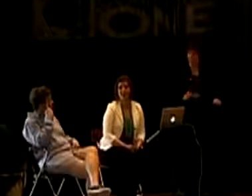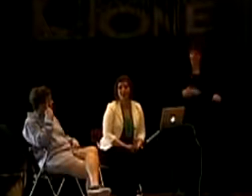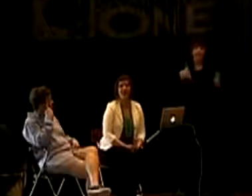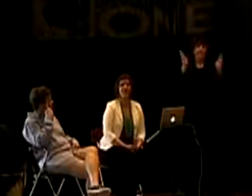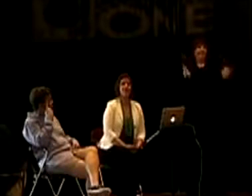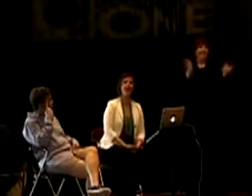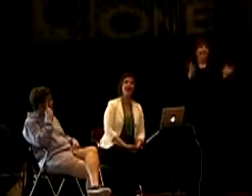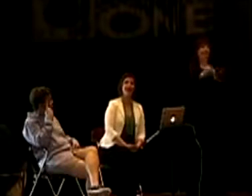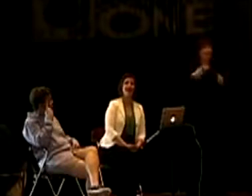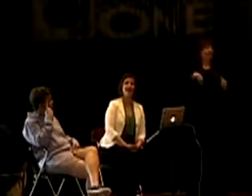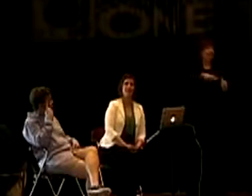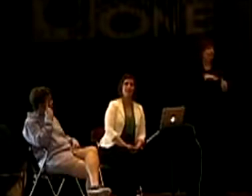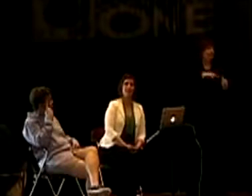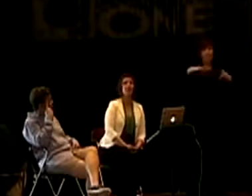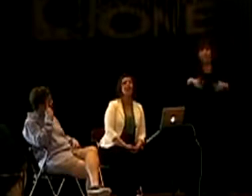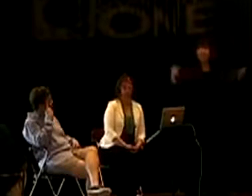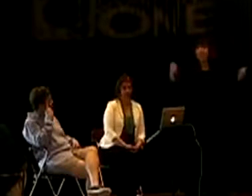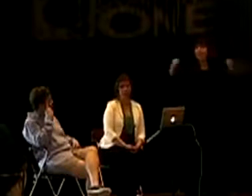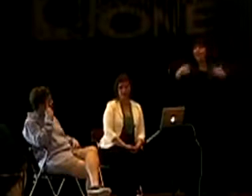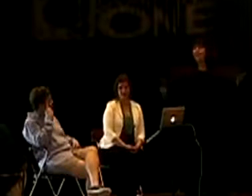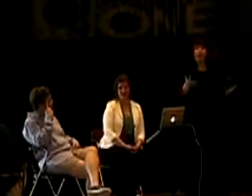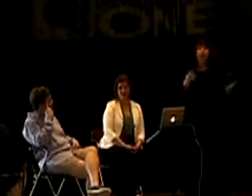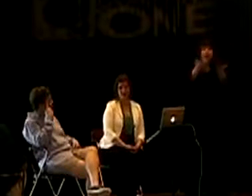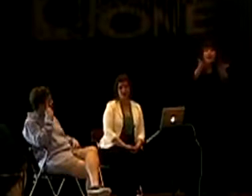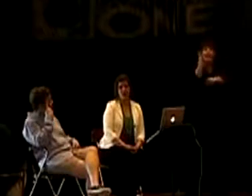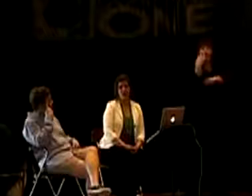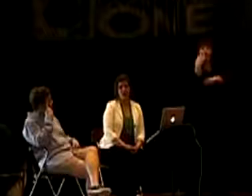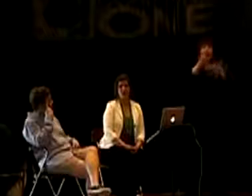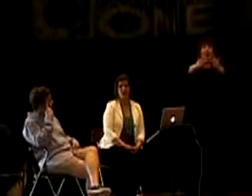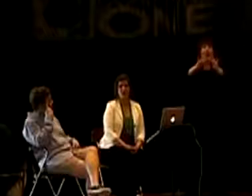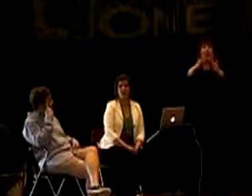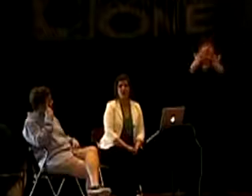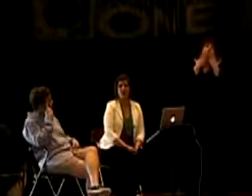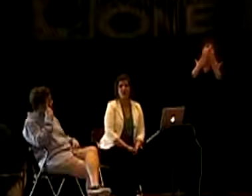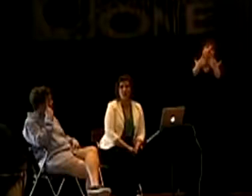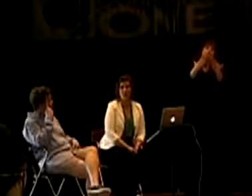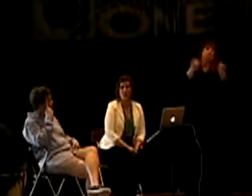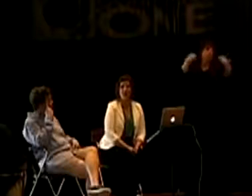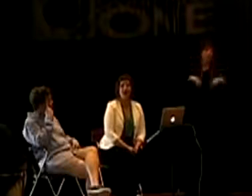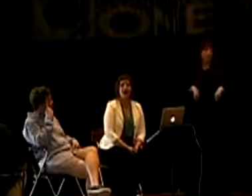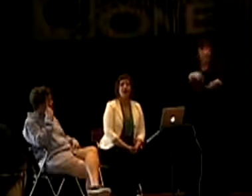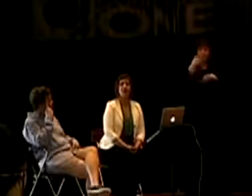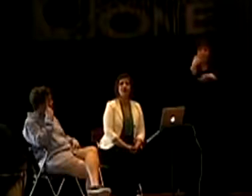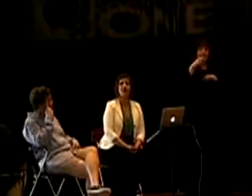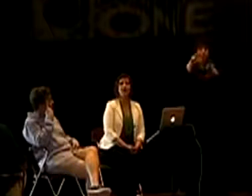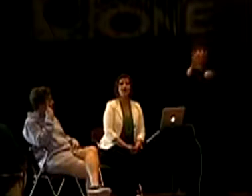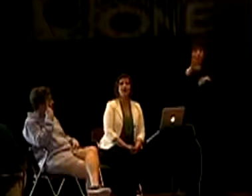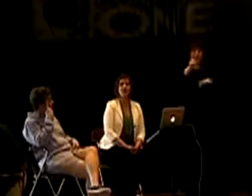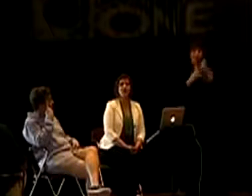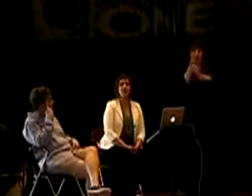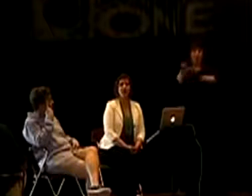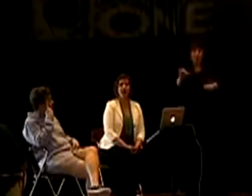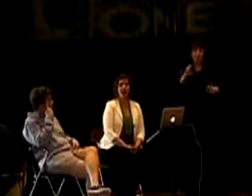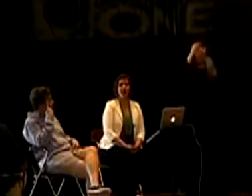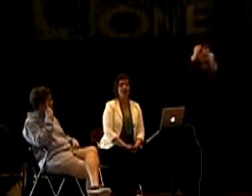are here. And to our online audiences, we're really glad you're here too. And we look forward to whatever questions you might have. You can use